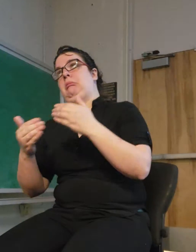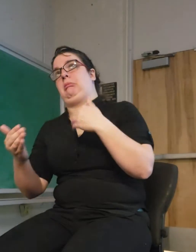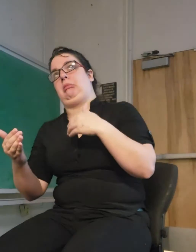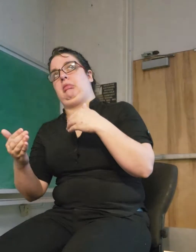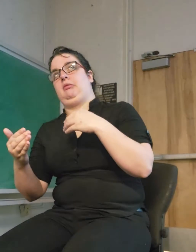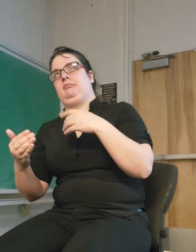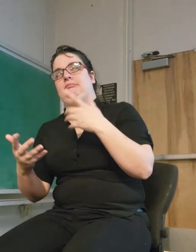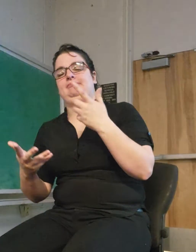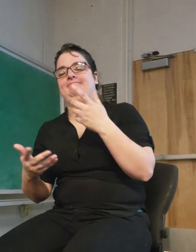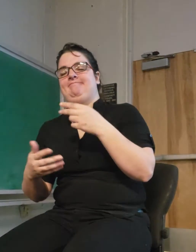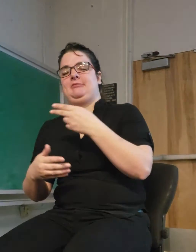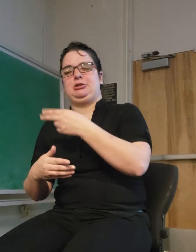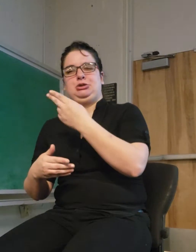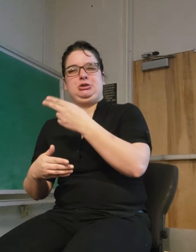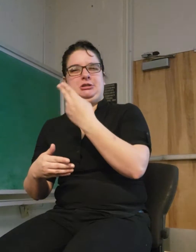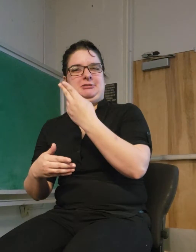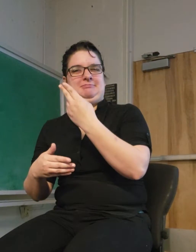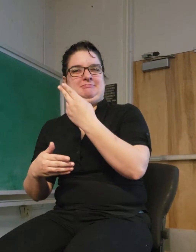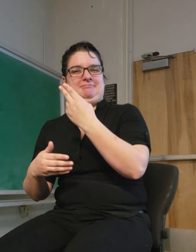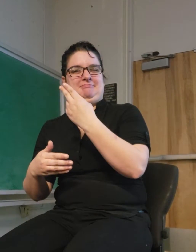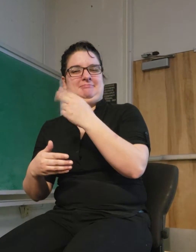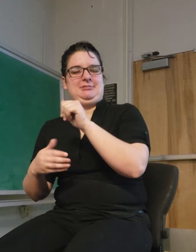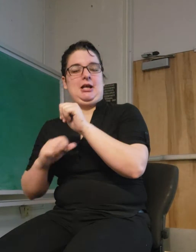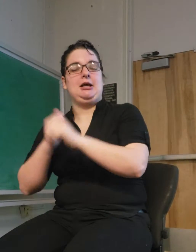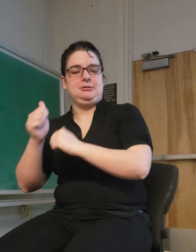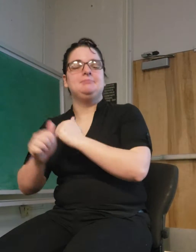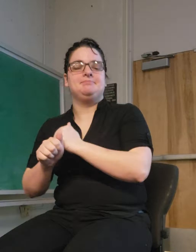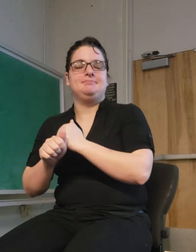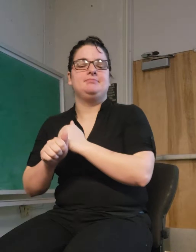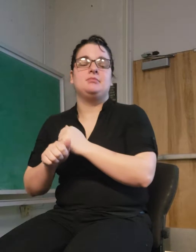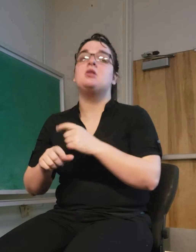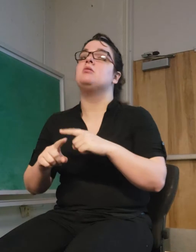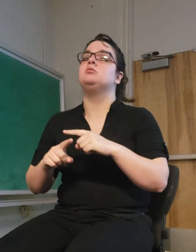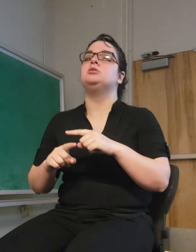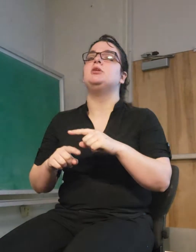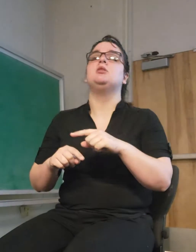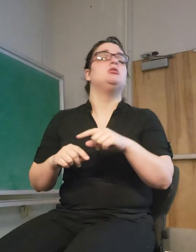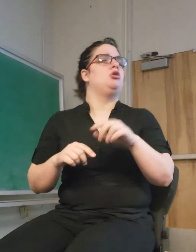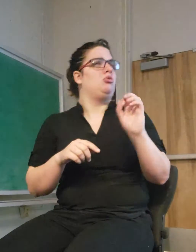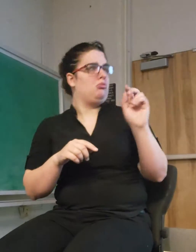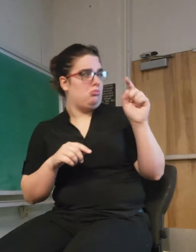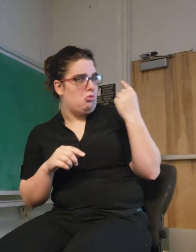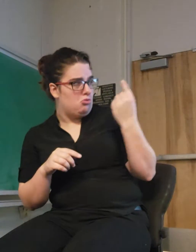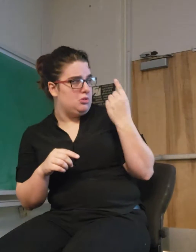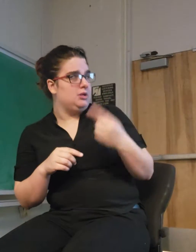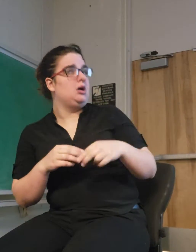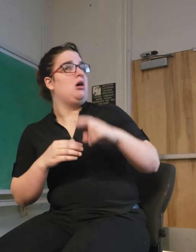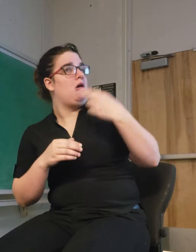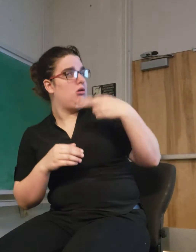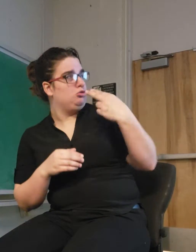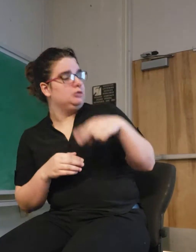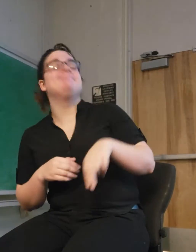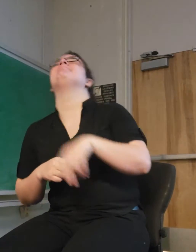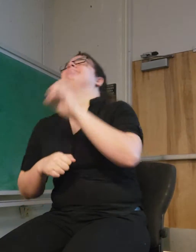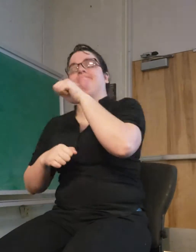These are just for hydrogen. And we're only going to deal with hydrogen in the class. Number one, because it's the simplest element that there is, but number